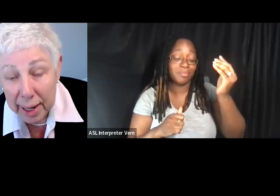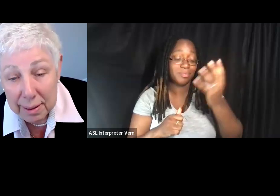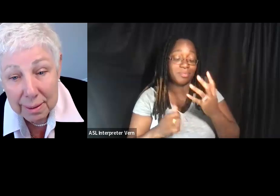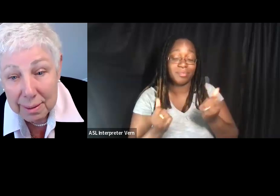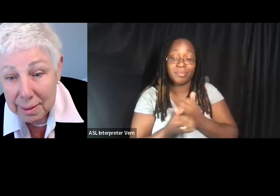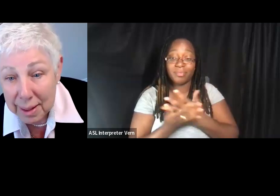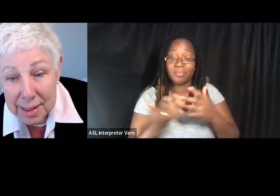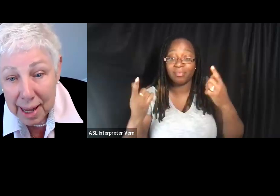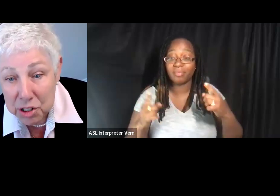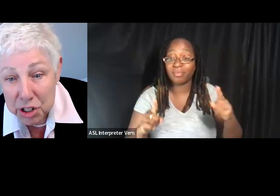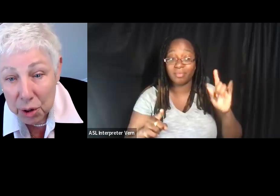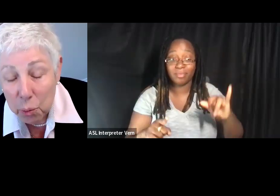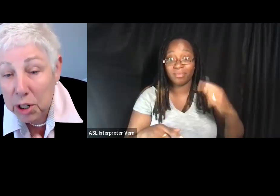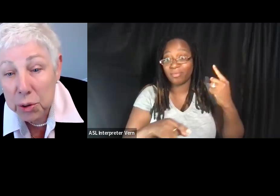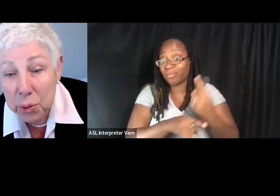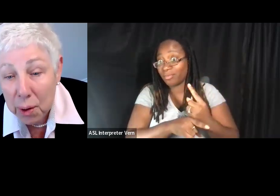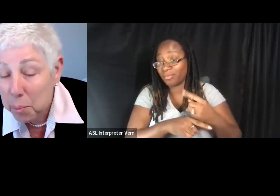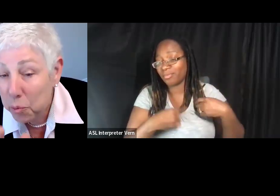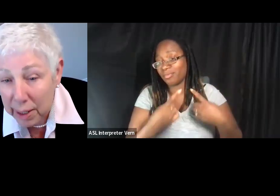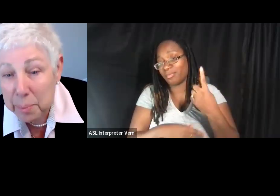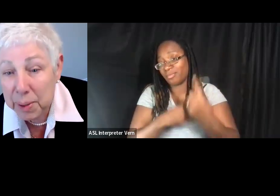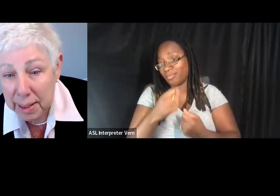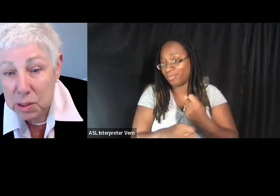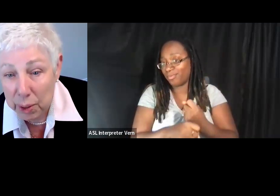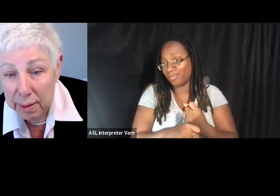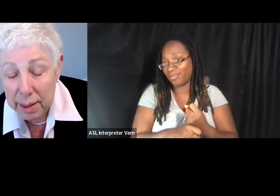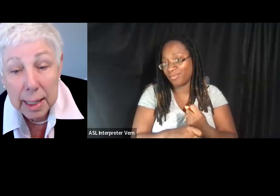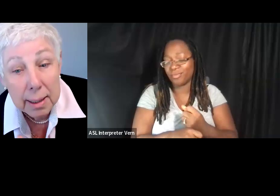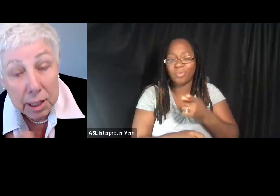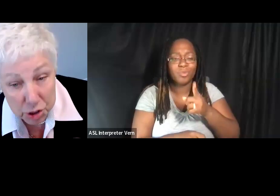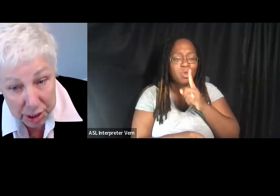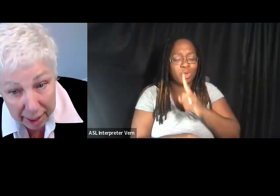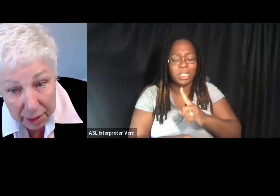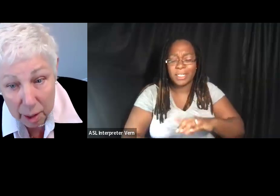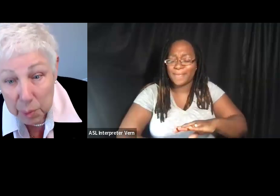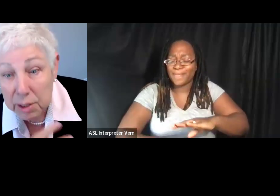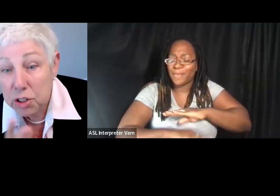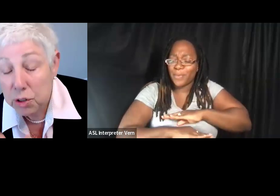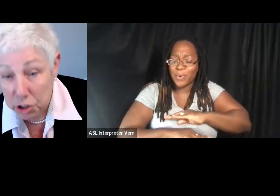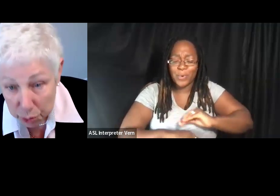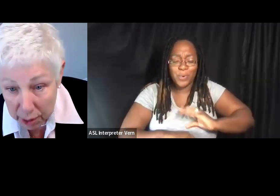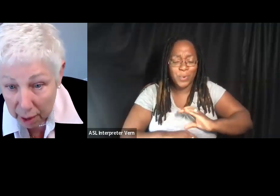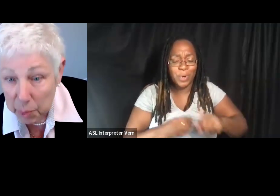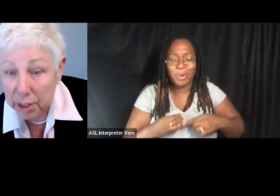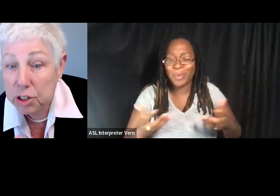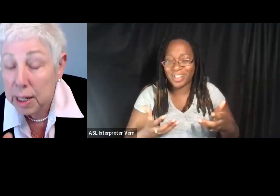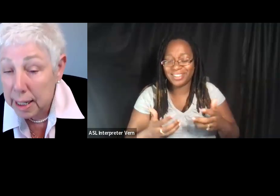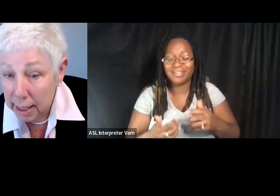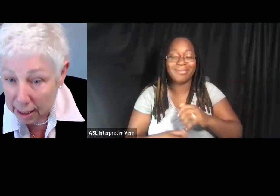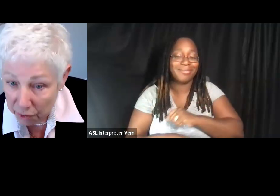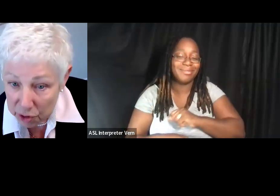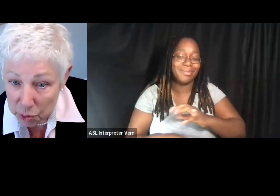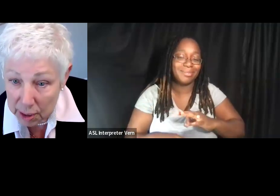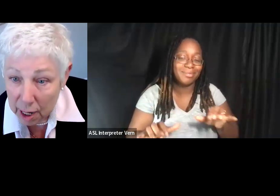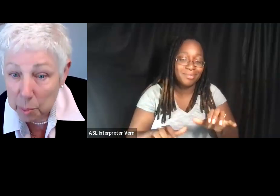gone right in this last year. What are you really pleased with that your staff accomplished, that you accomplished,